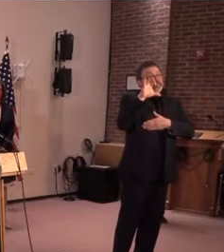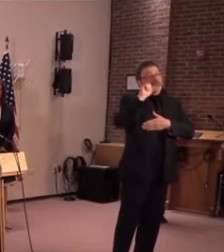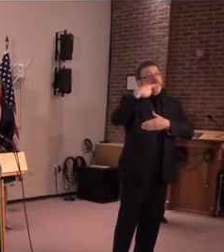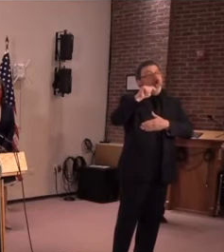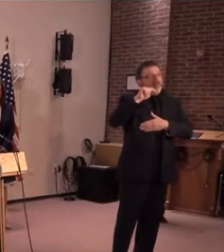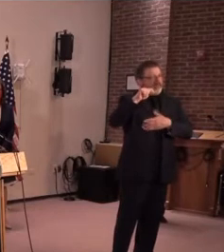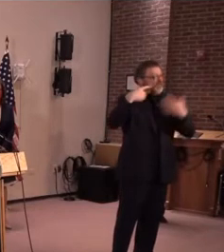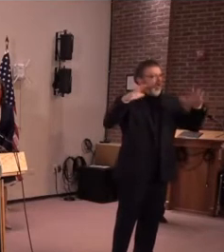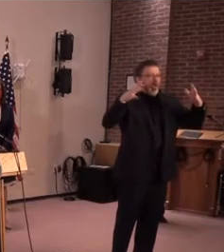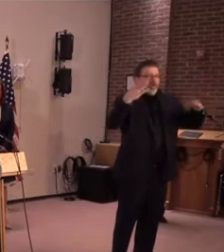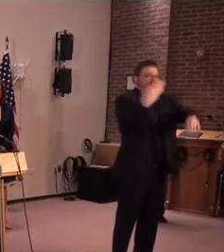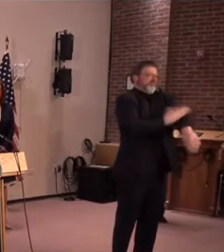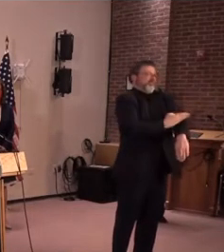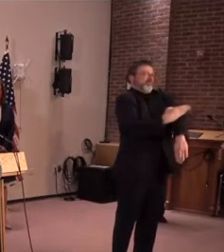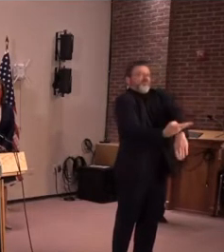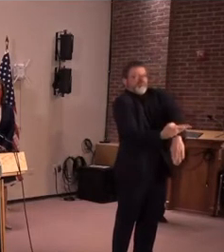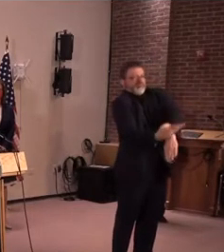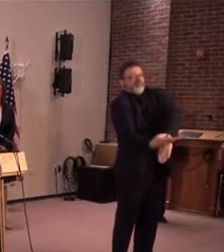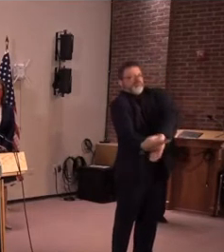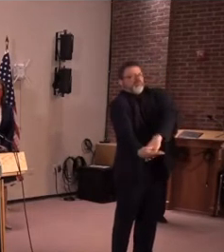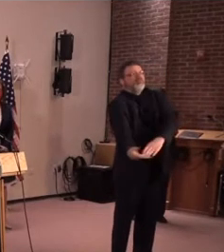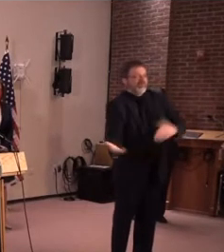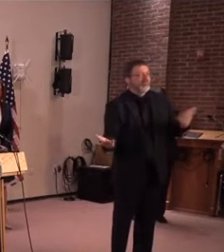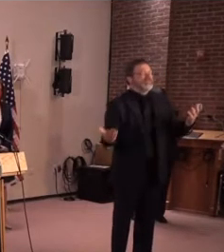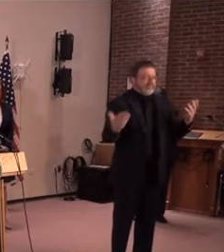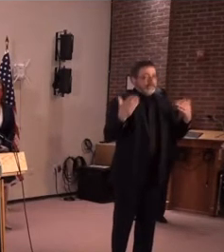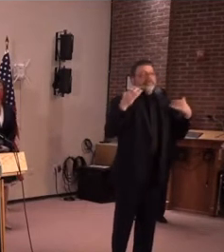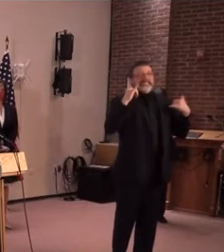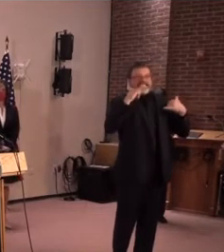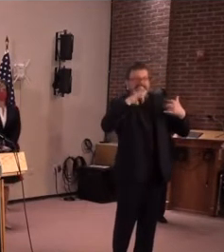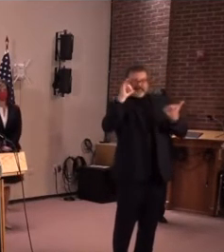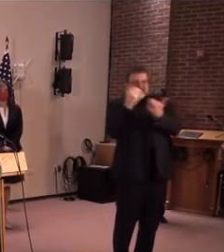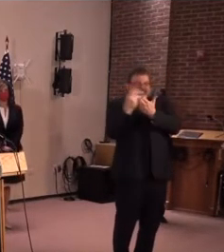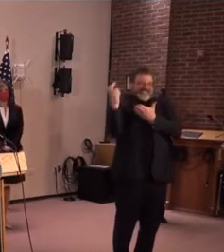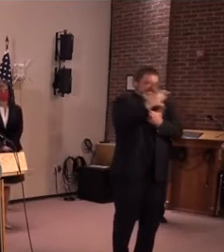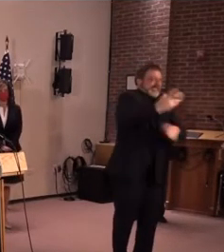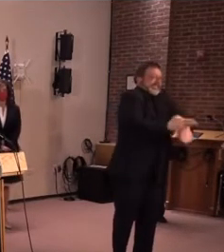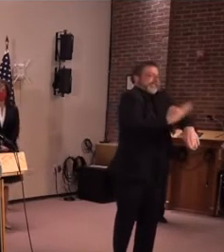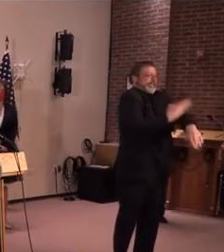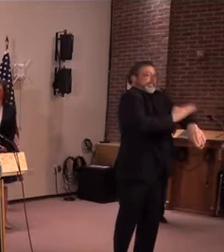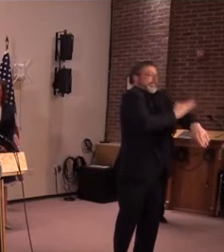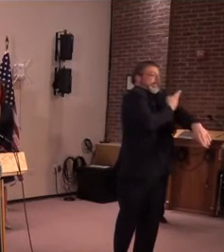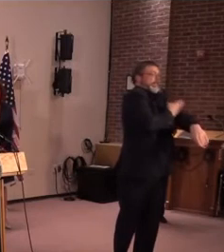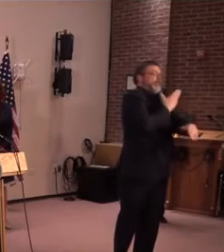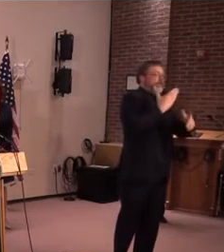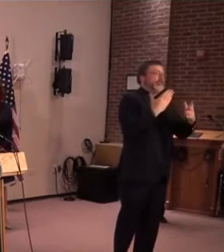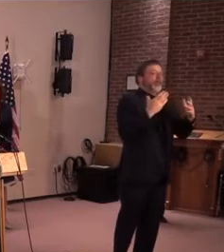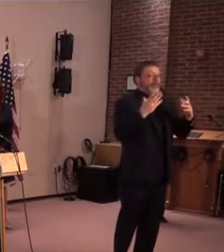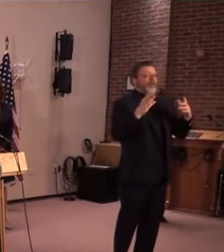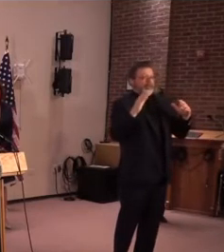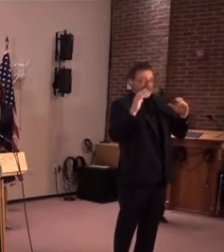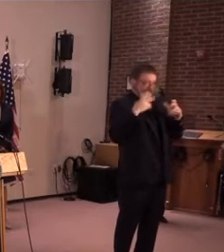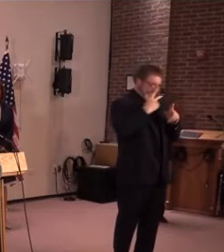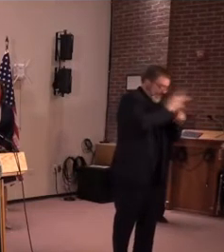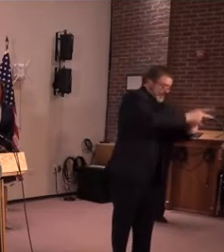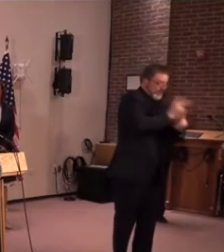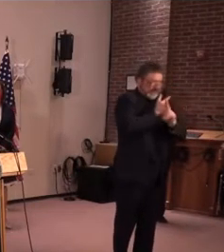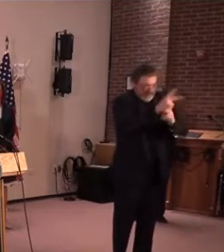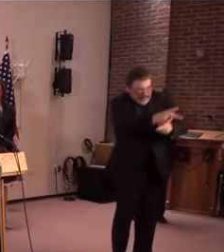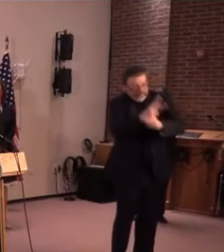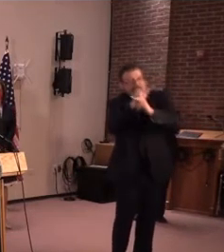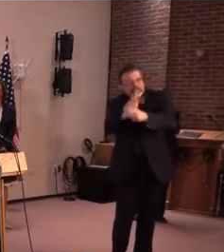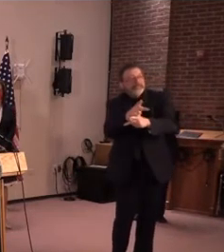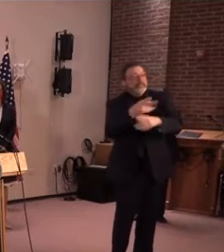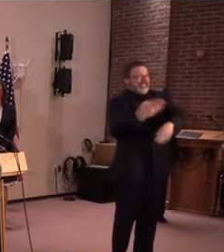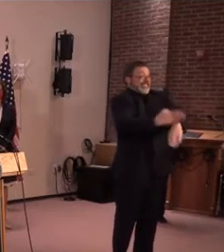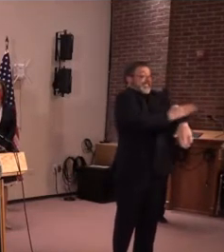million in emergency housing rehabilitation grants and forgivable loans through this program, we can make up to 250 units